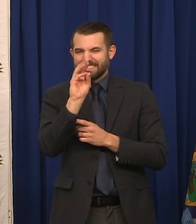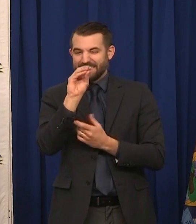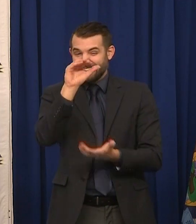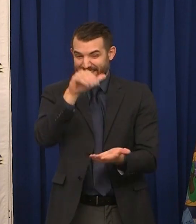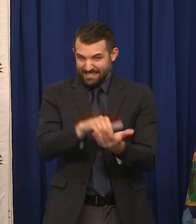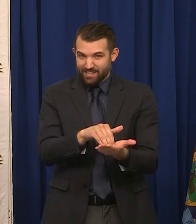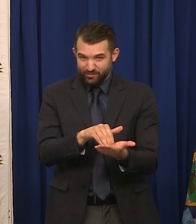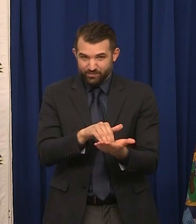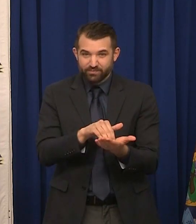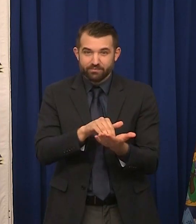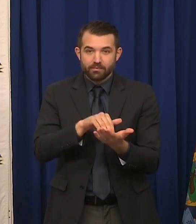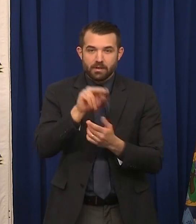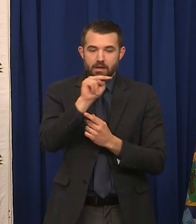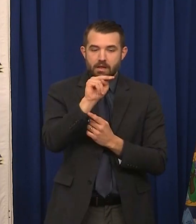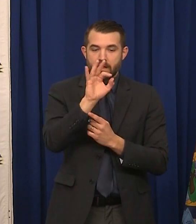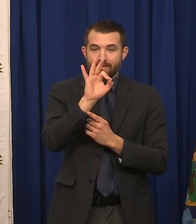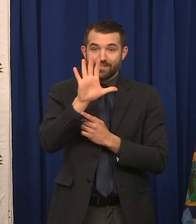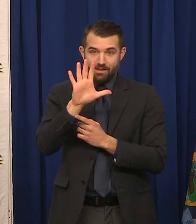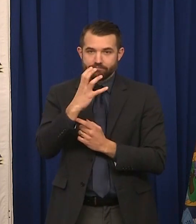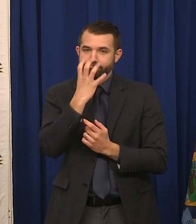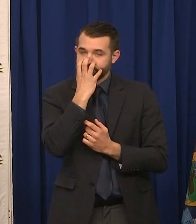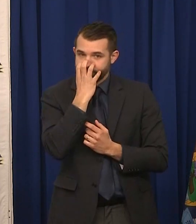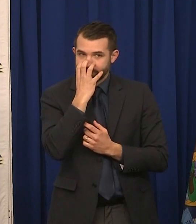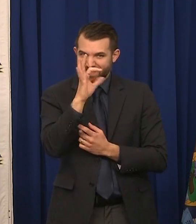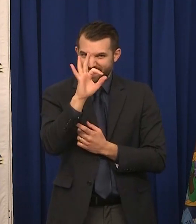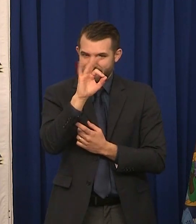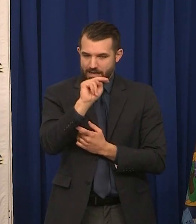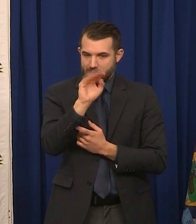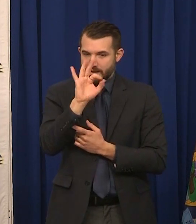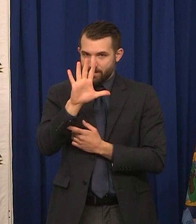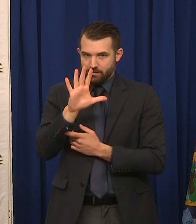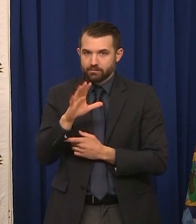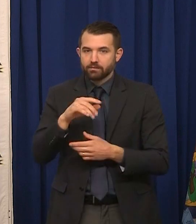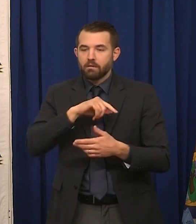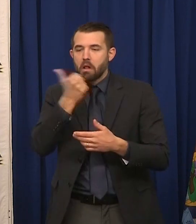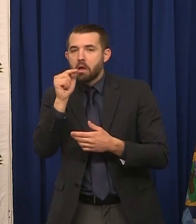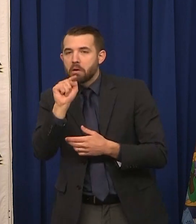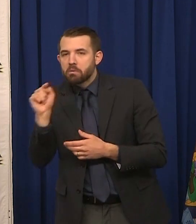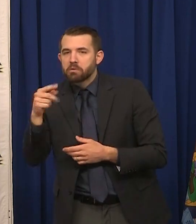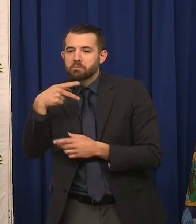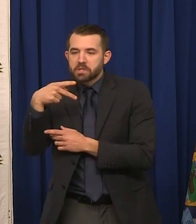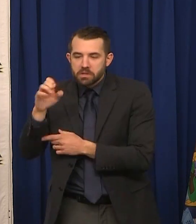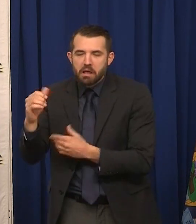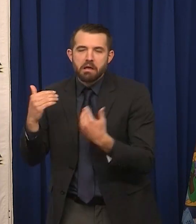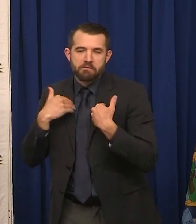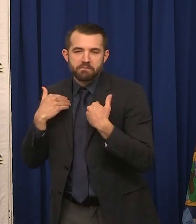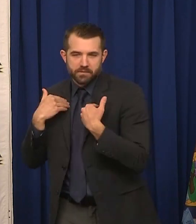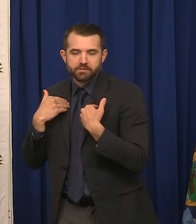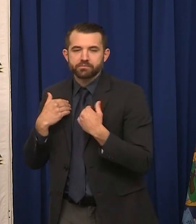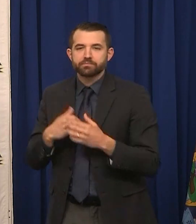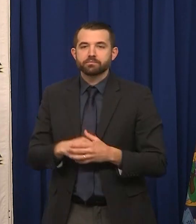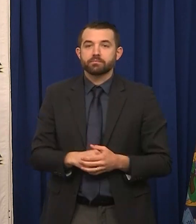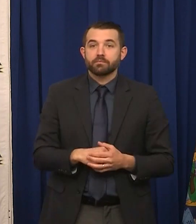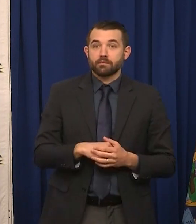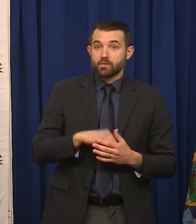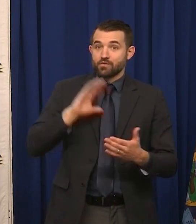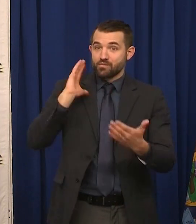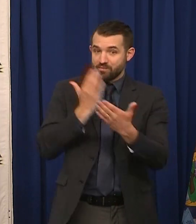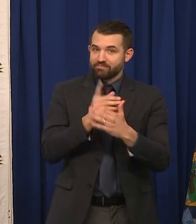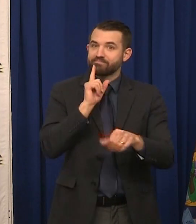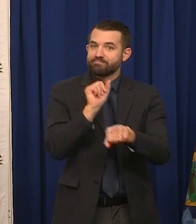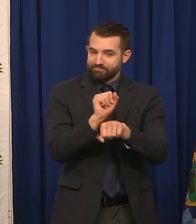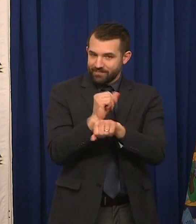N95 masks, as well as other pieces of personal protective equipment. That shipment arrived yesterday